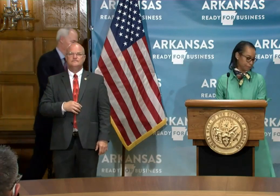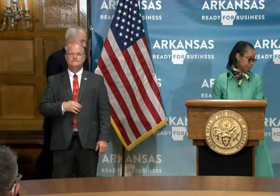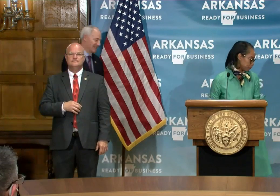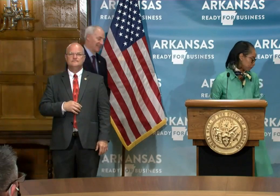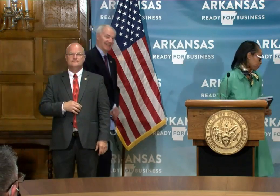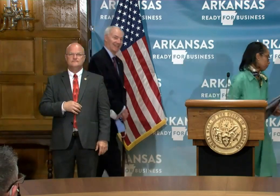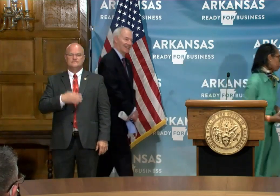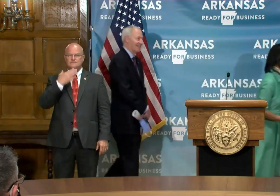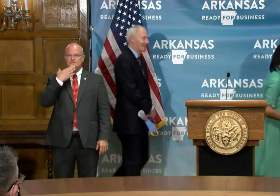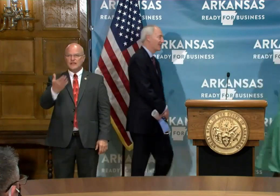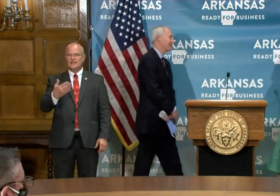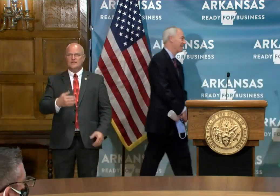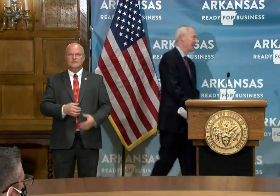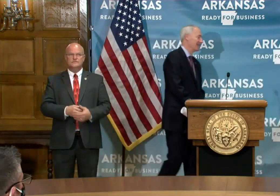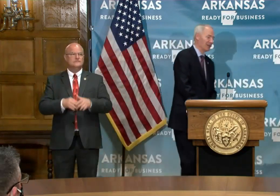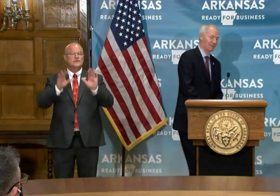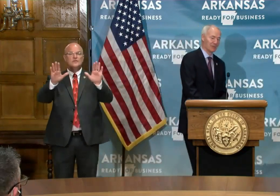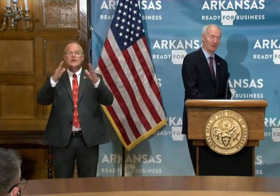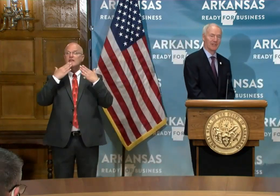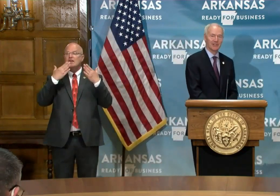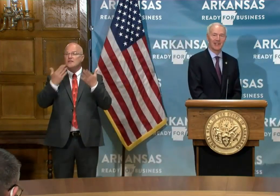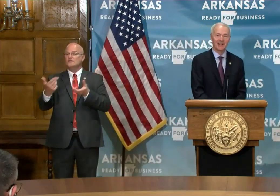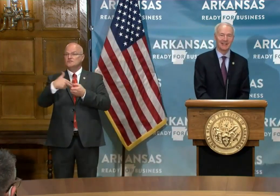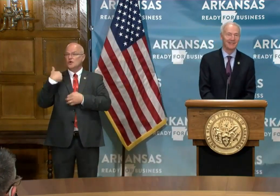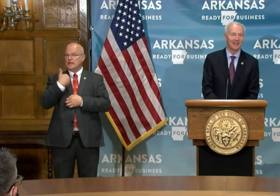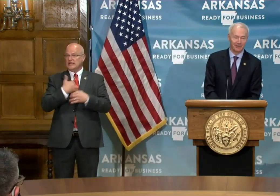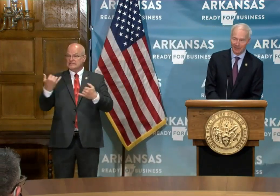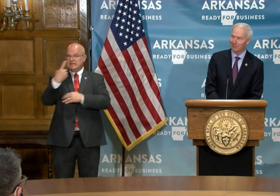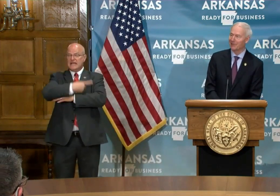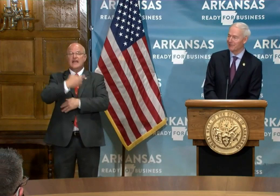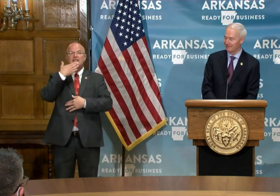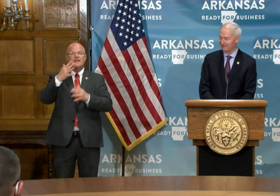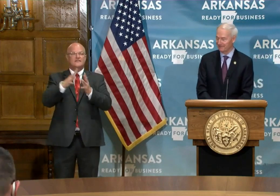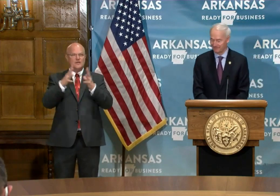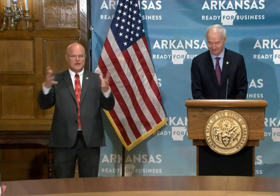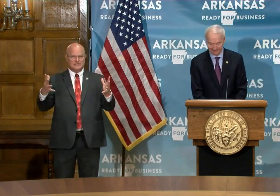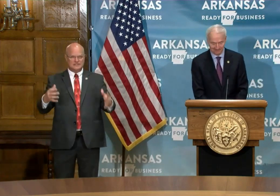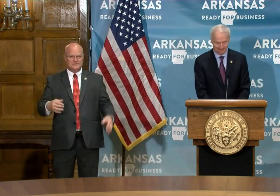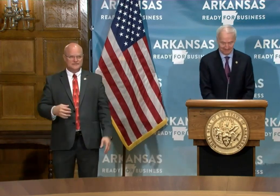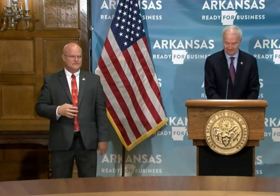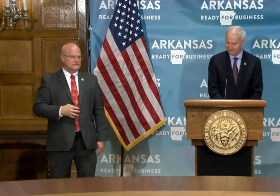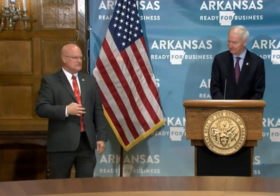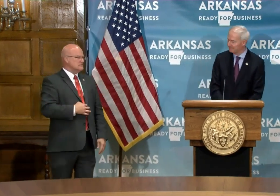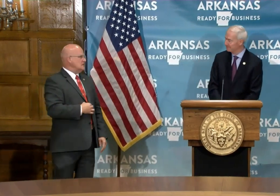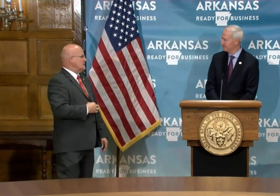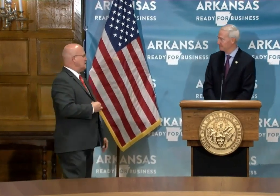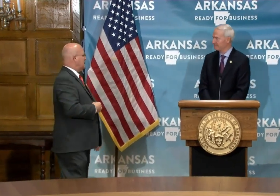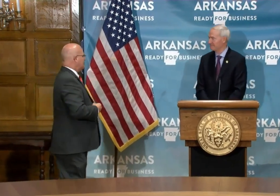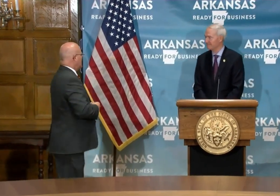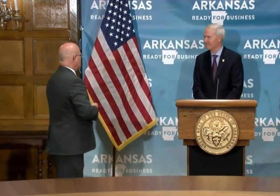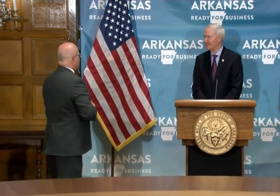Thank you. Terrific. Thank you all for joining us today. Thank you very much.